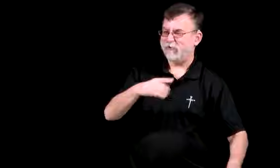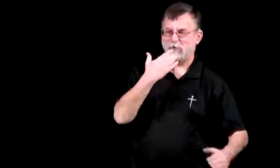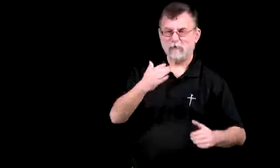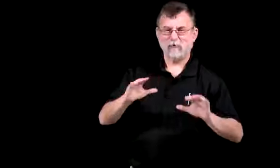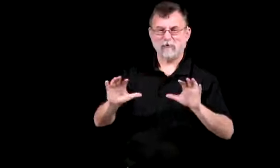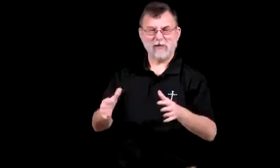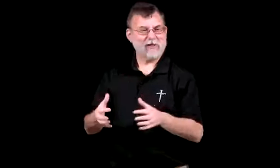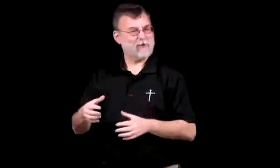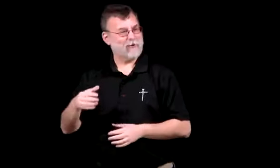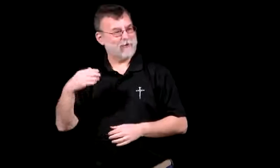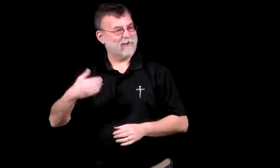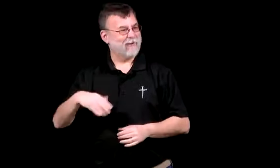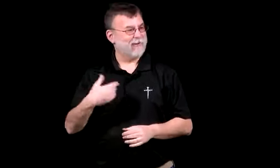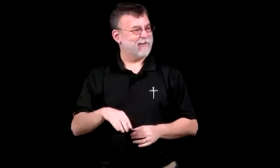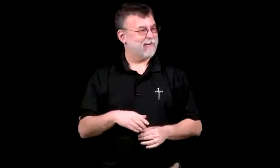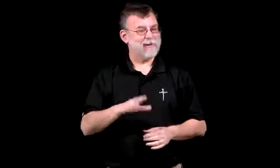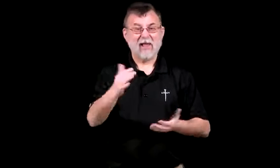Oh, good. You guys are a good group of people.